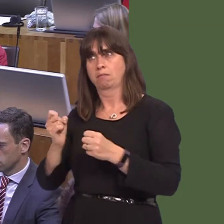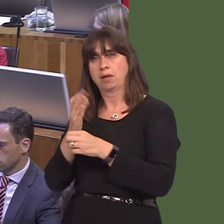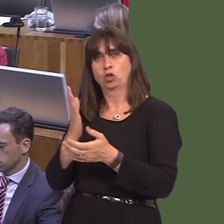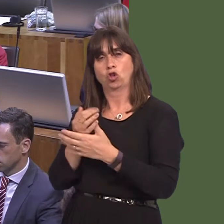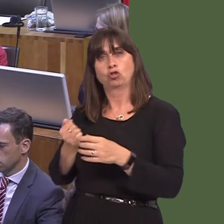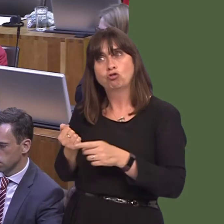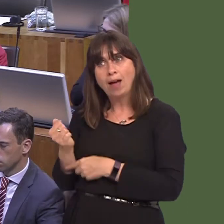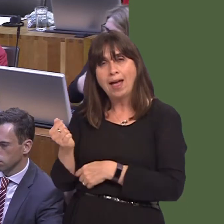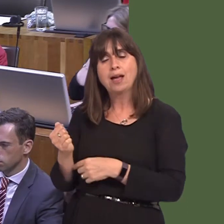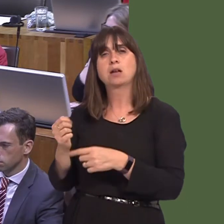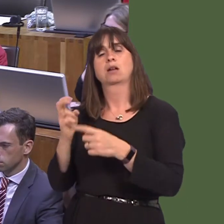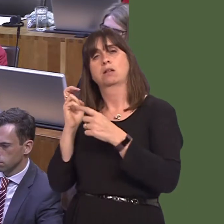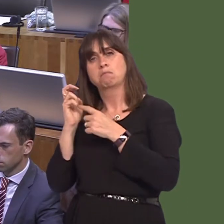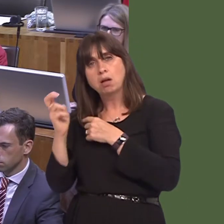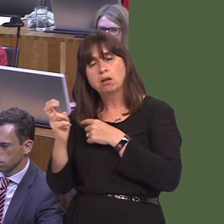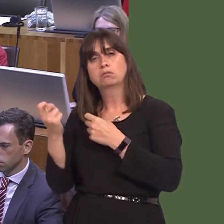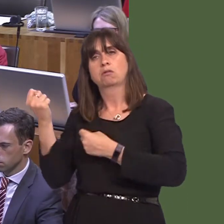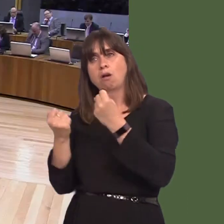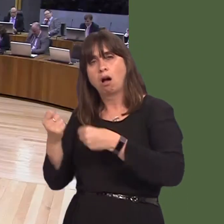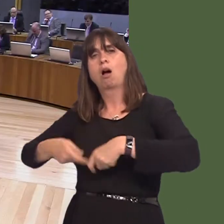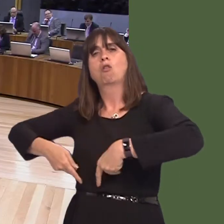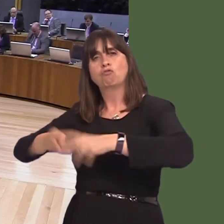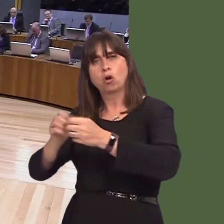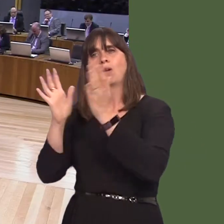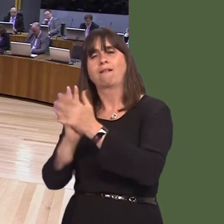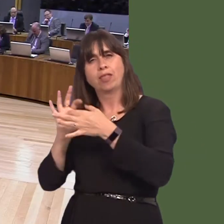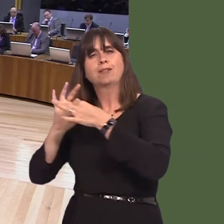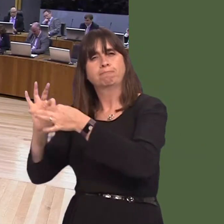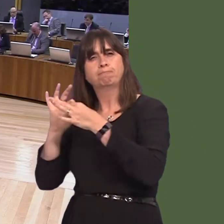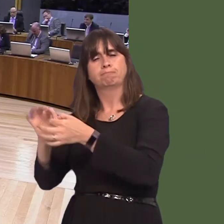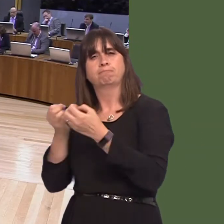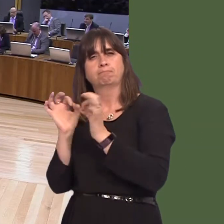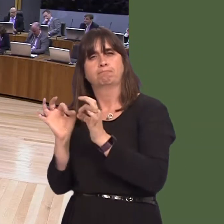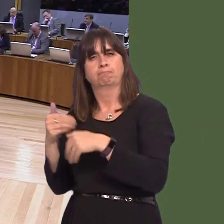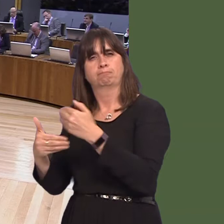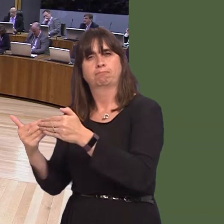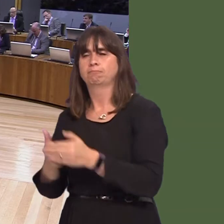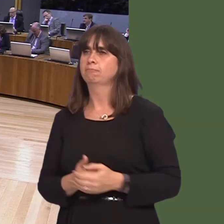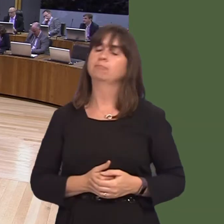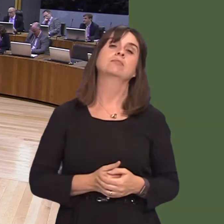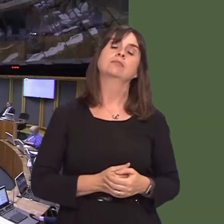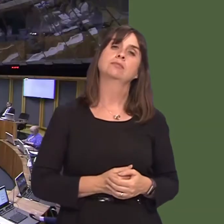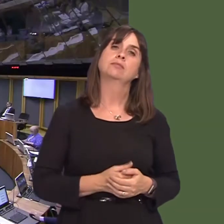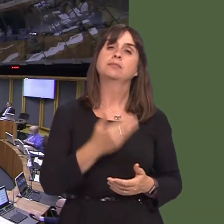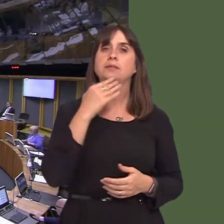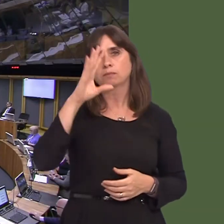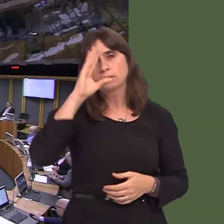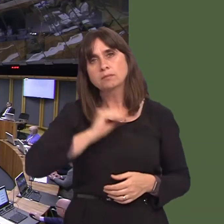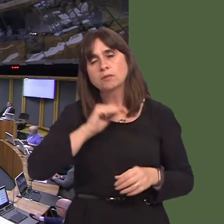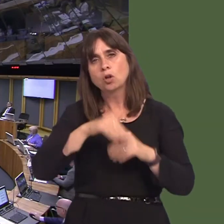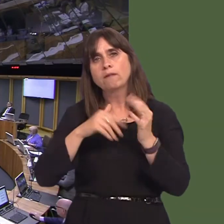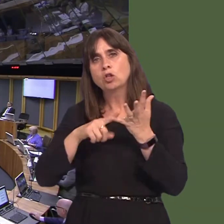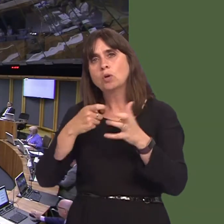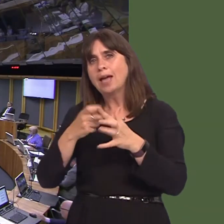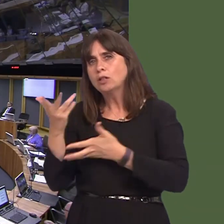network is as interconnected as possible. Question 9, Lynn. Question 9, Lynn Eagle. Will the First Minister provide an update on discussions with the